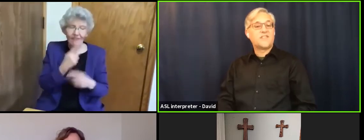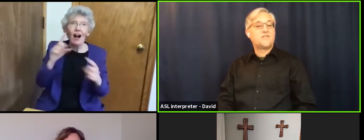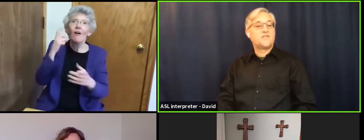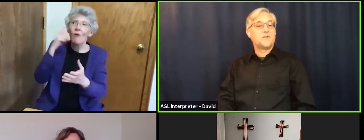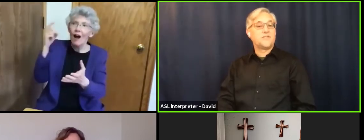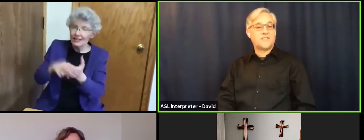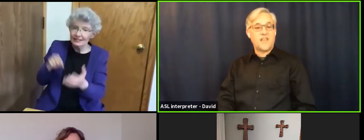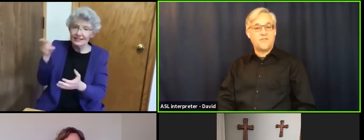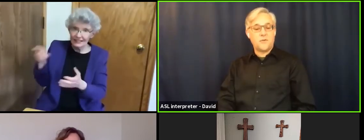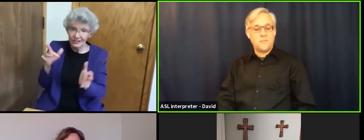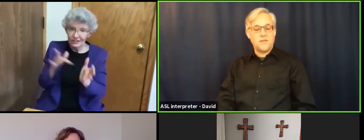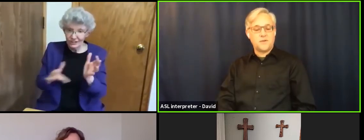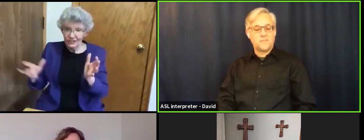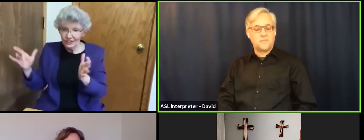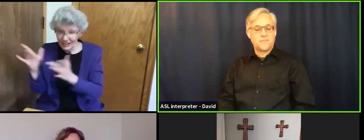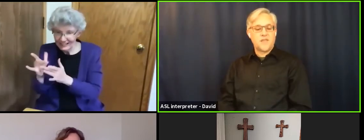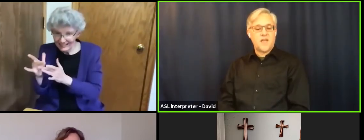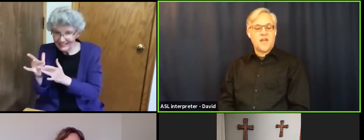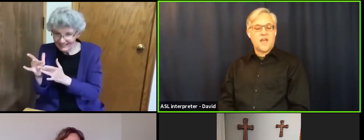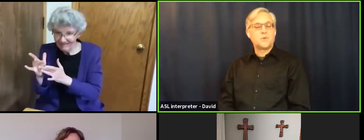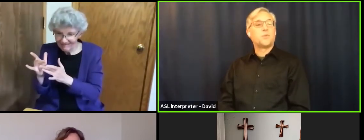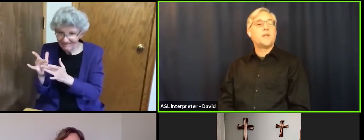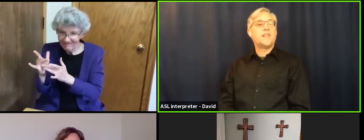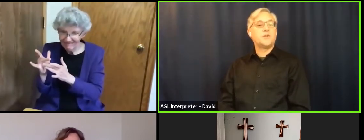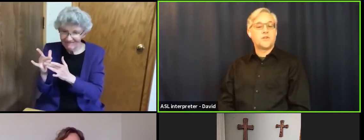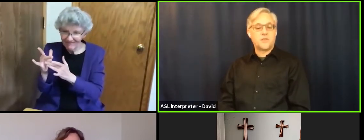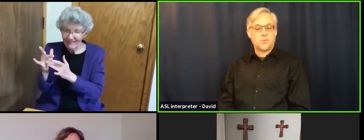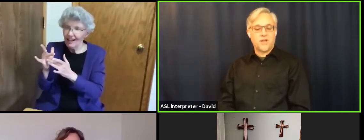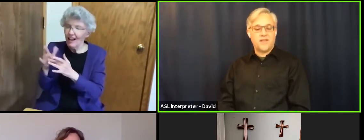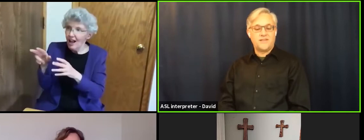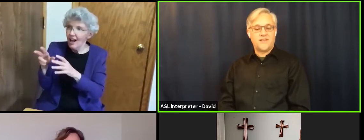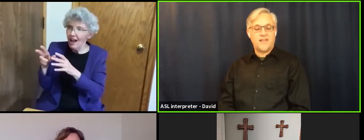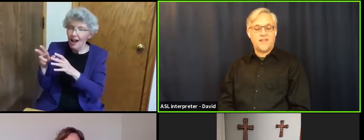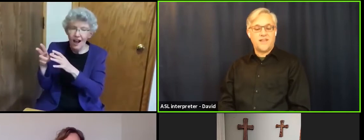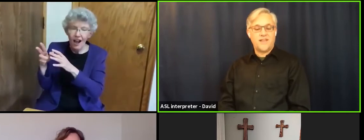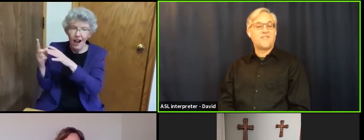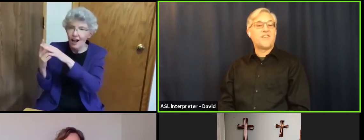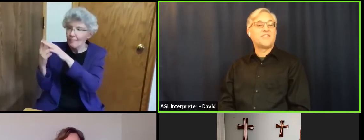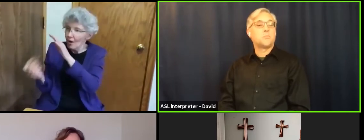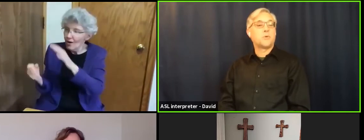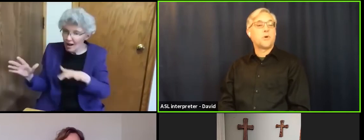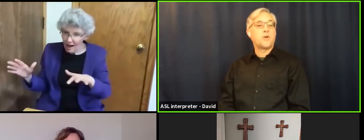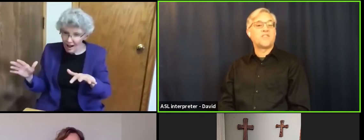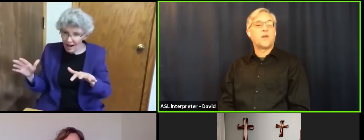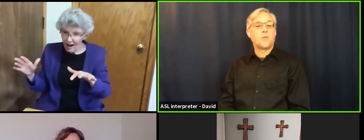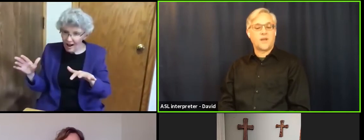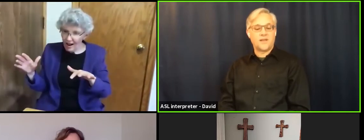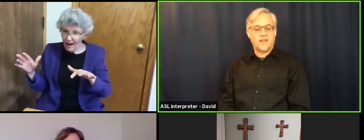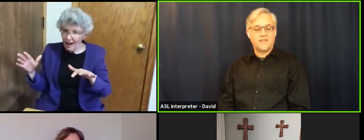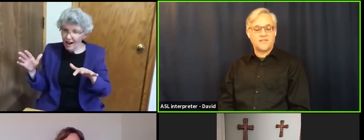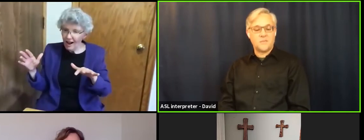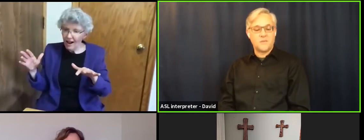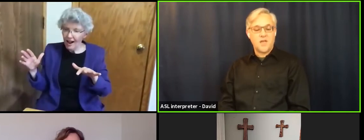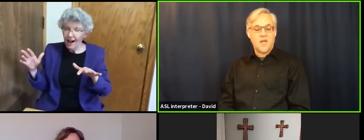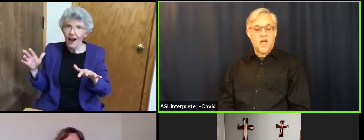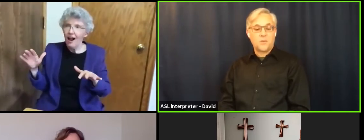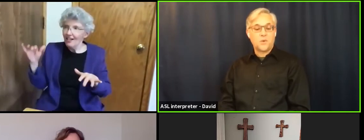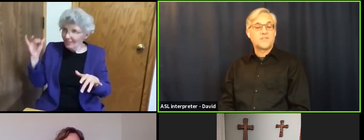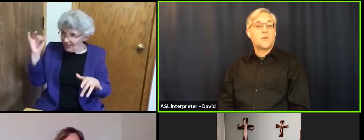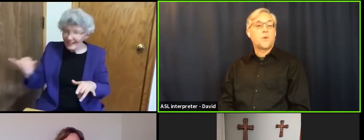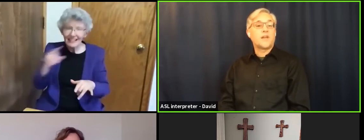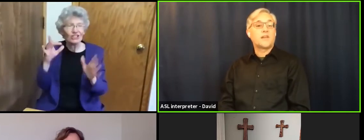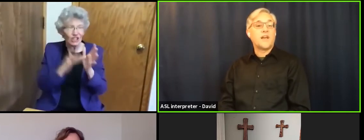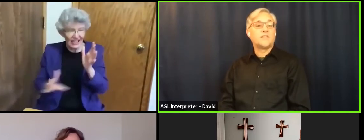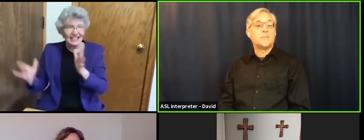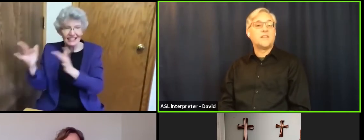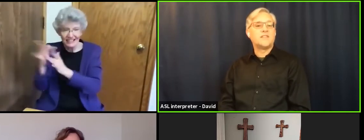they asked this visitor to stay for a meal. And it was when he took the bread and gave thanks and broke it that they recognized him. And